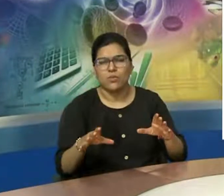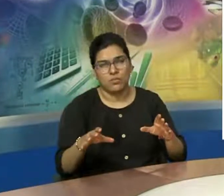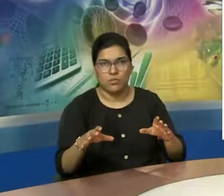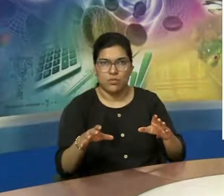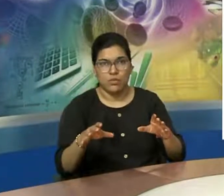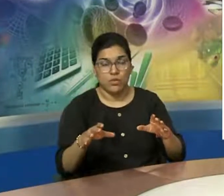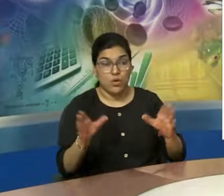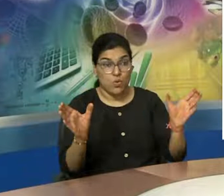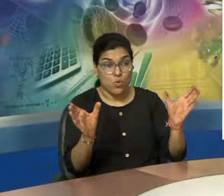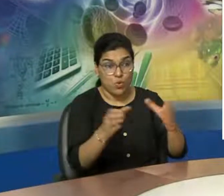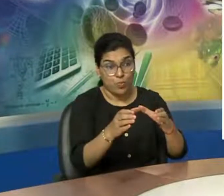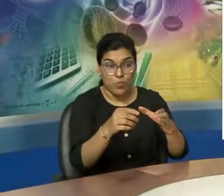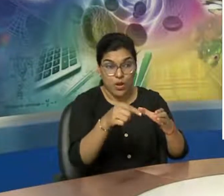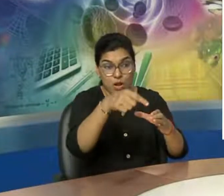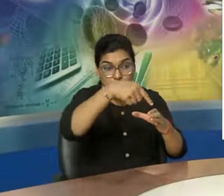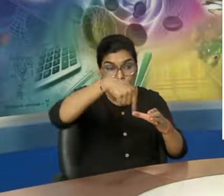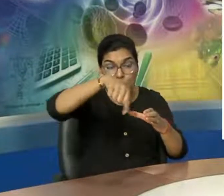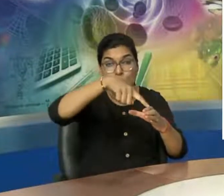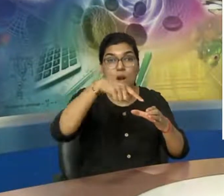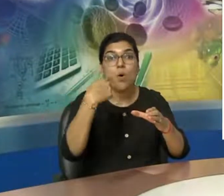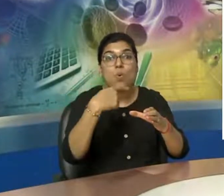And the second level is the population,